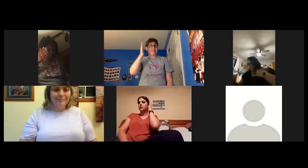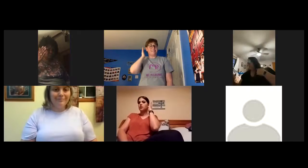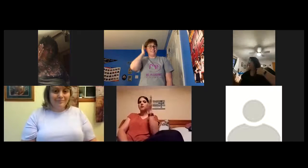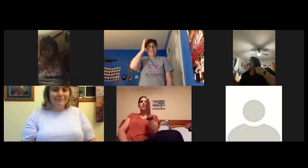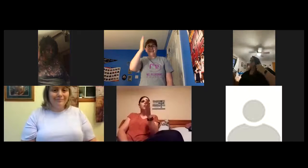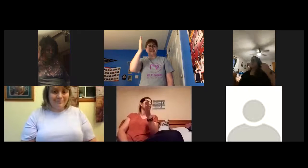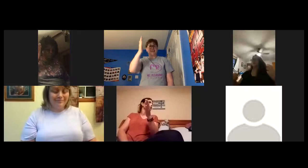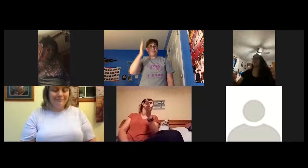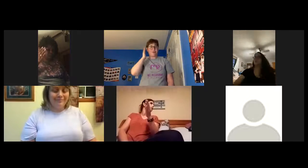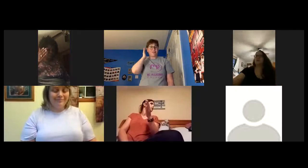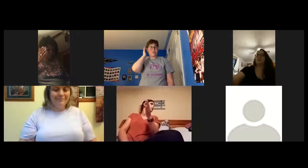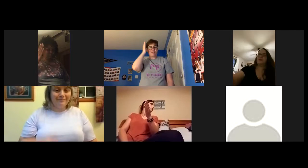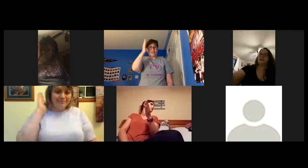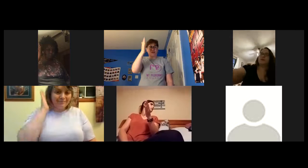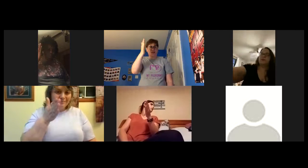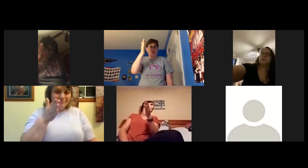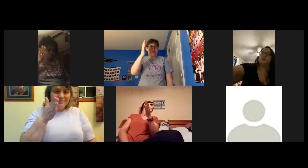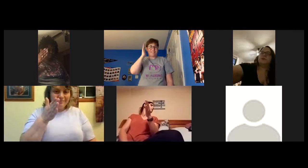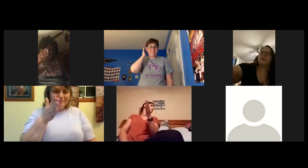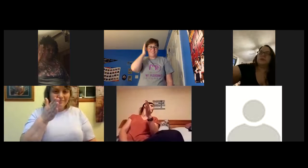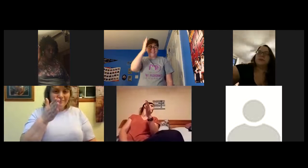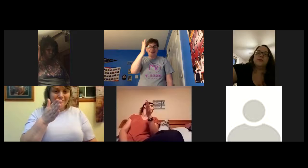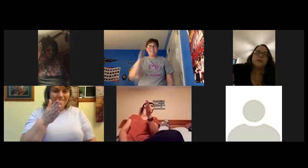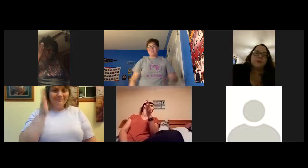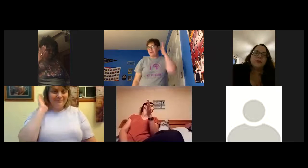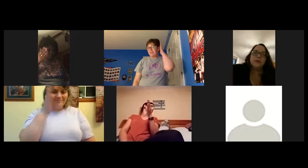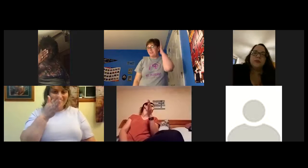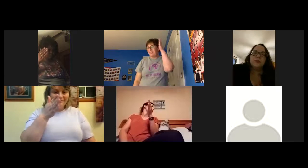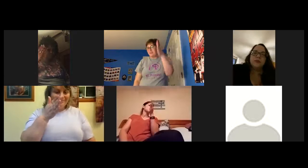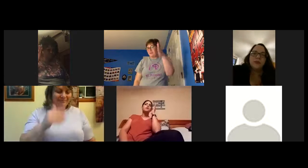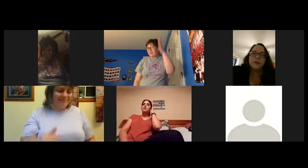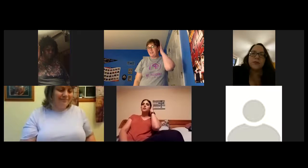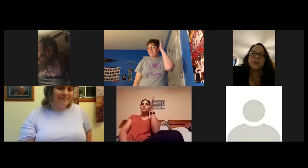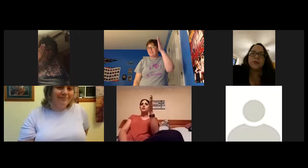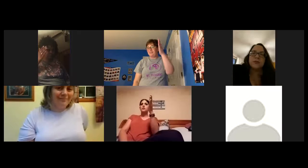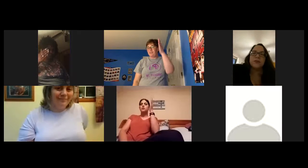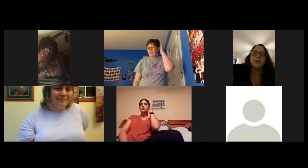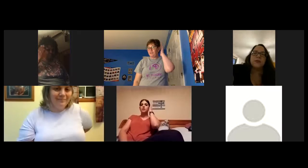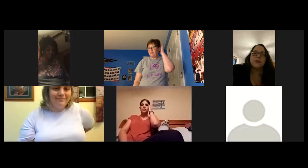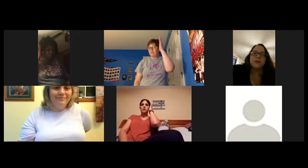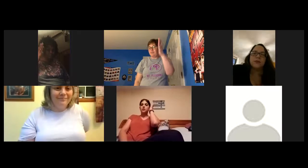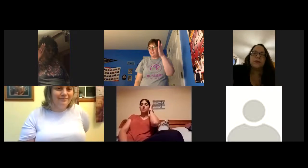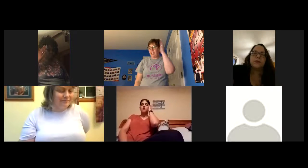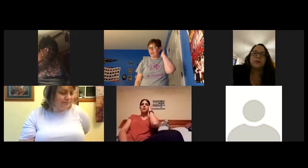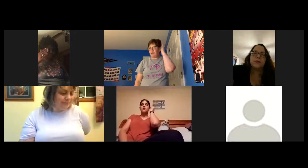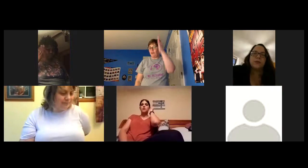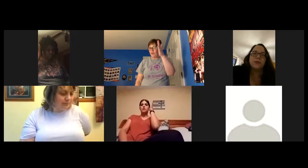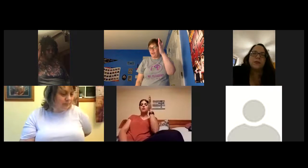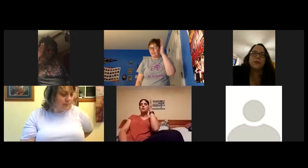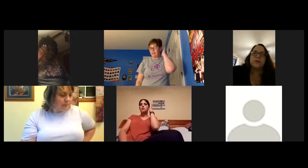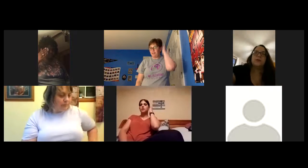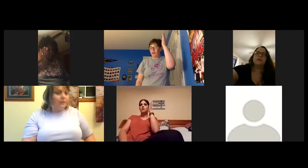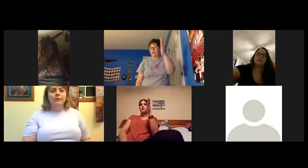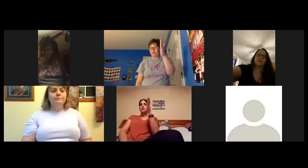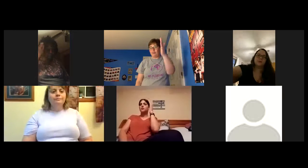there is. It doesn't require too much sweat involved in that one. So will. will, future, shall,